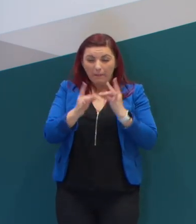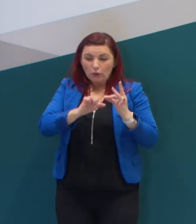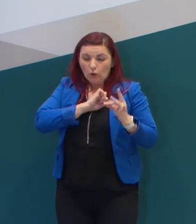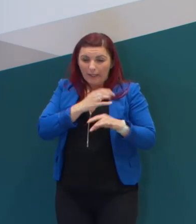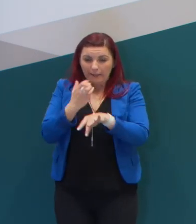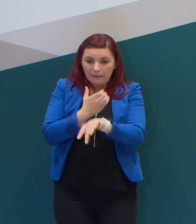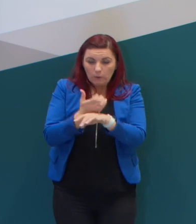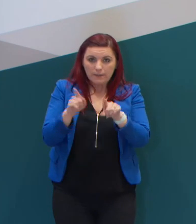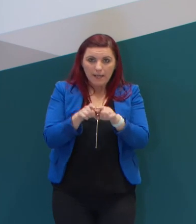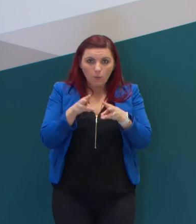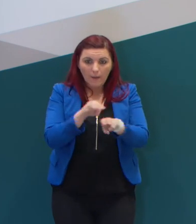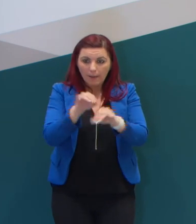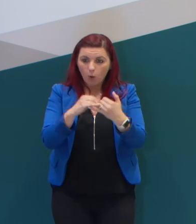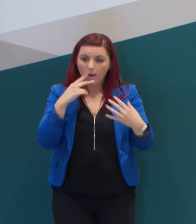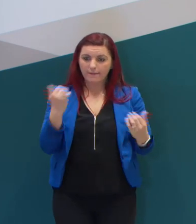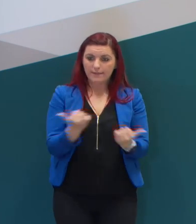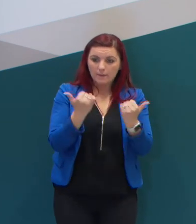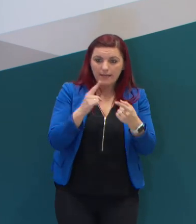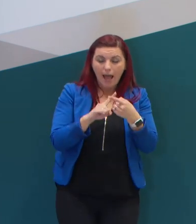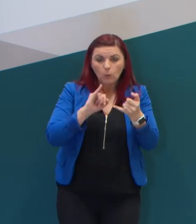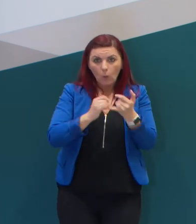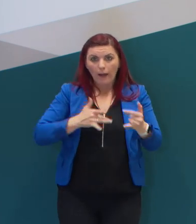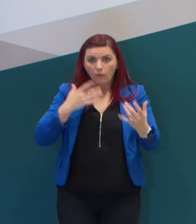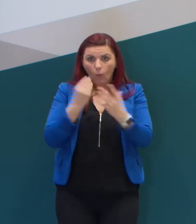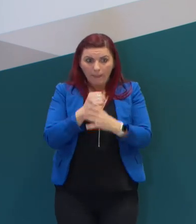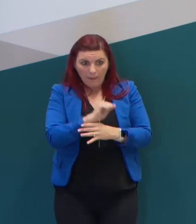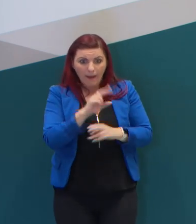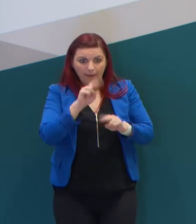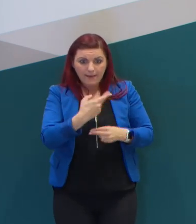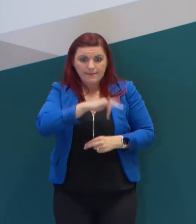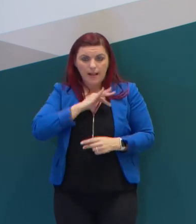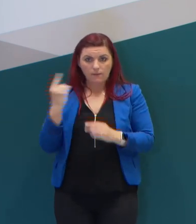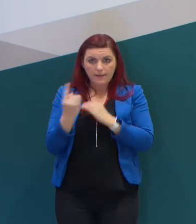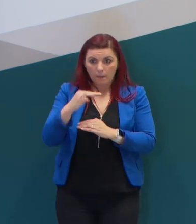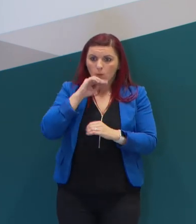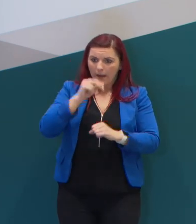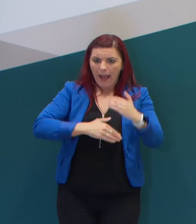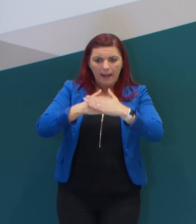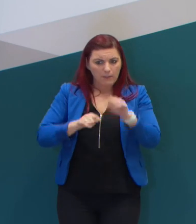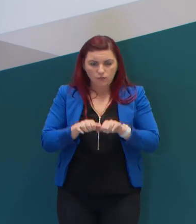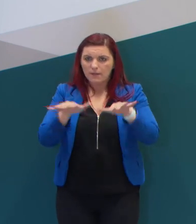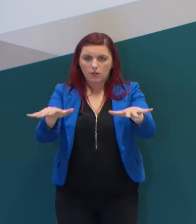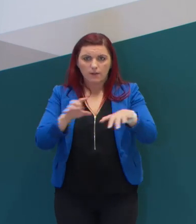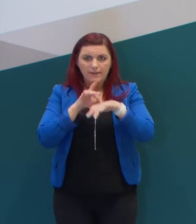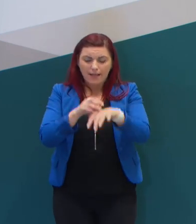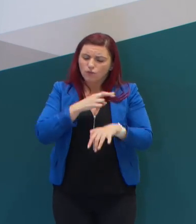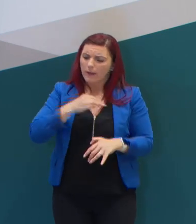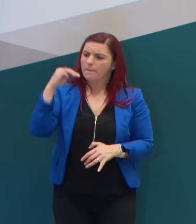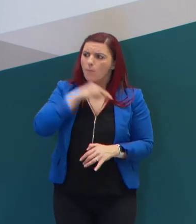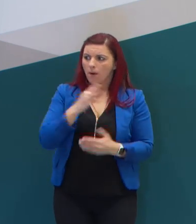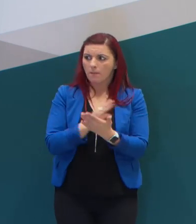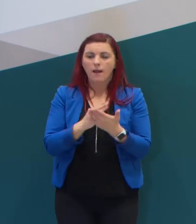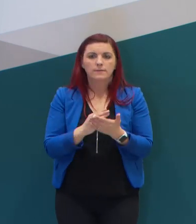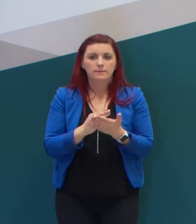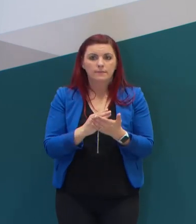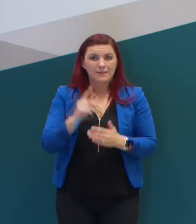who have symptoms, as well as their household contacts, self-isolate, we can limit the transmission of this disease. That's the important measure. The test